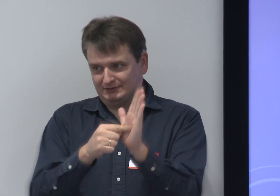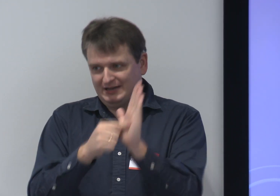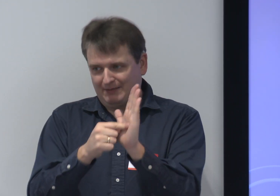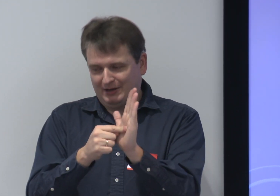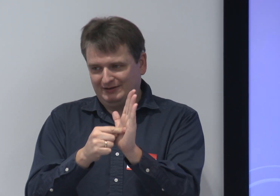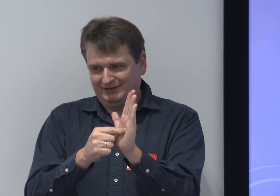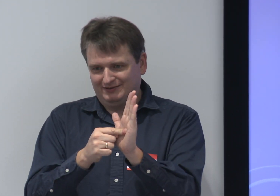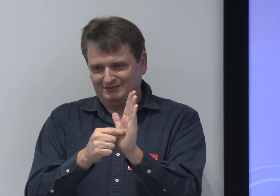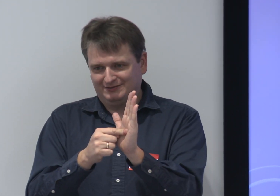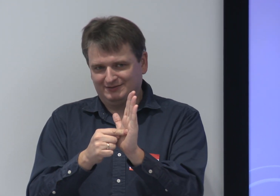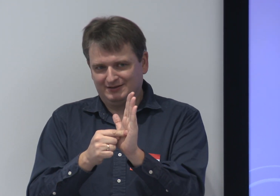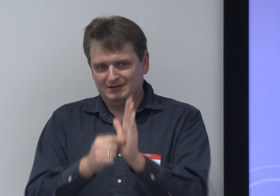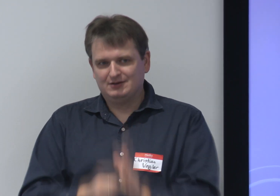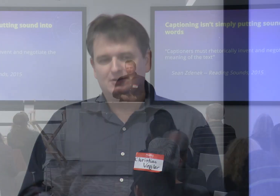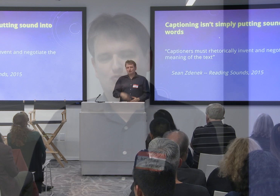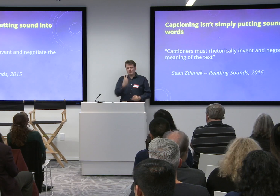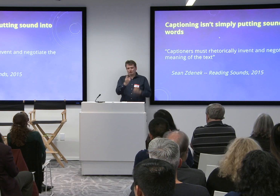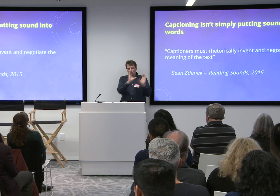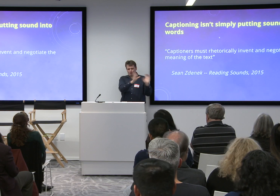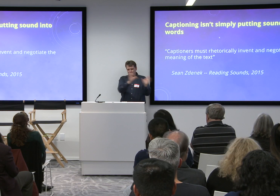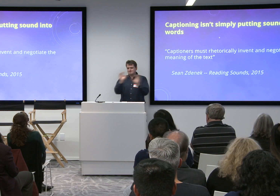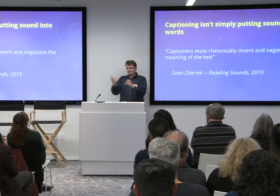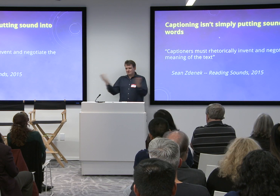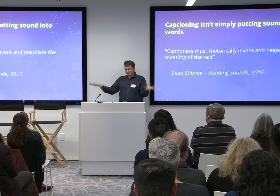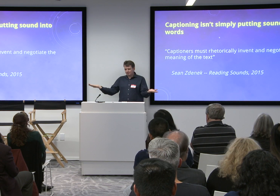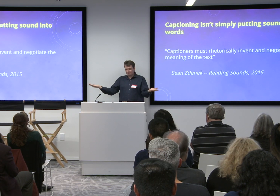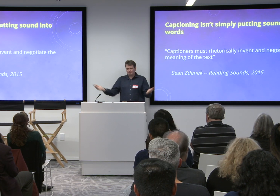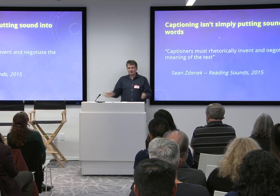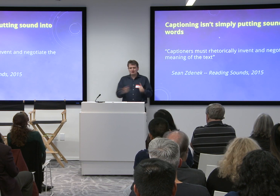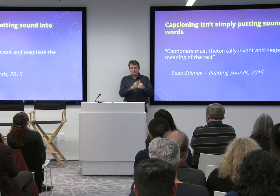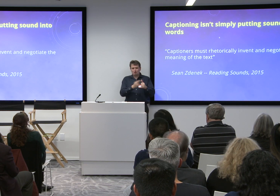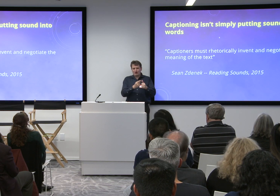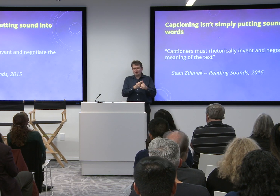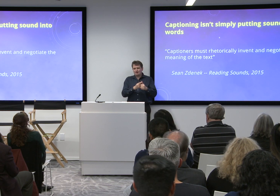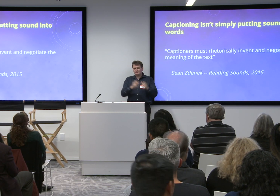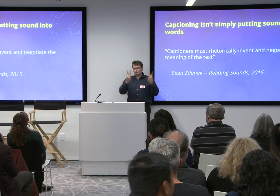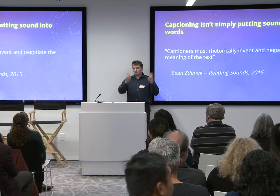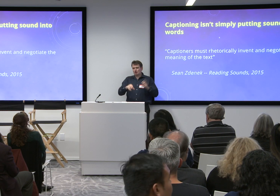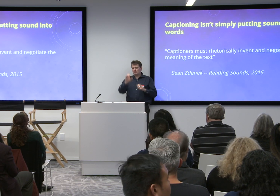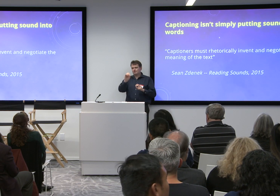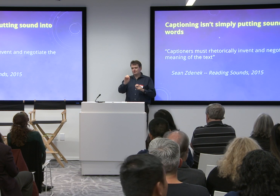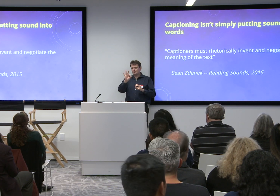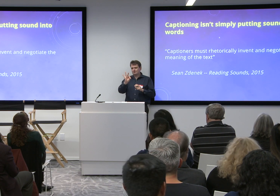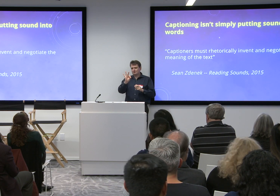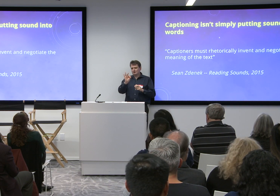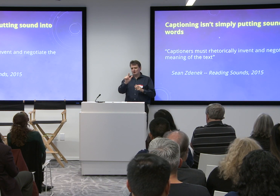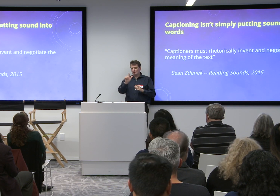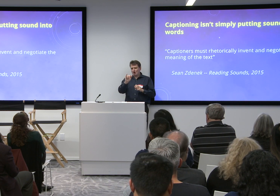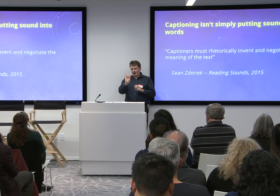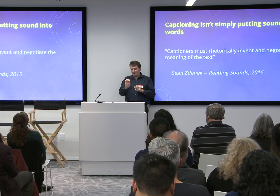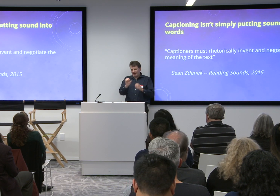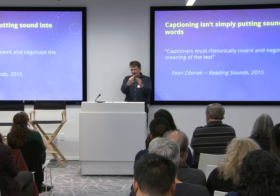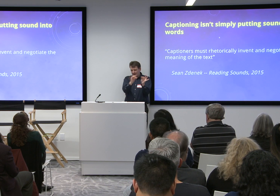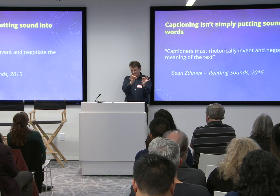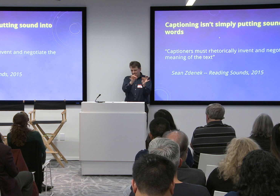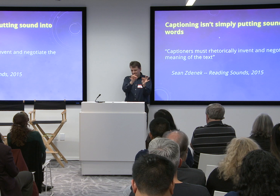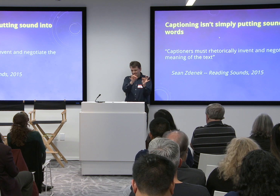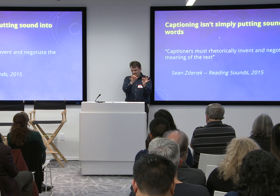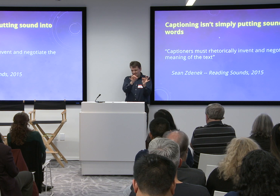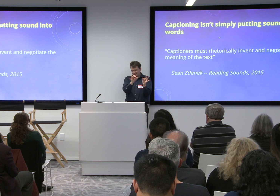I'm going to give you some examples here to demonstrate my point, and they're basically in 2 categories. One is what's called offline